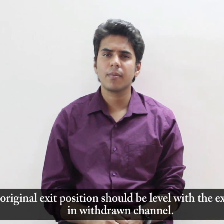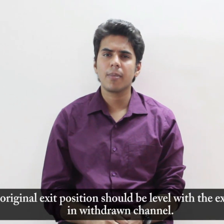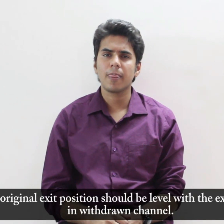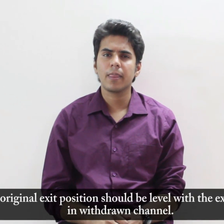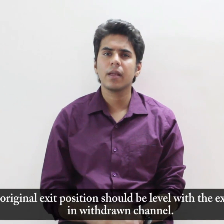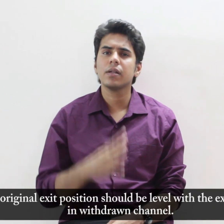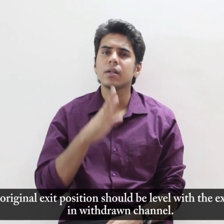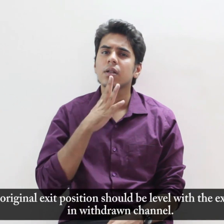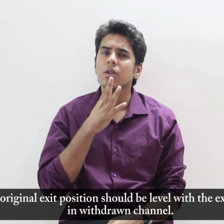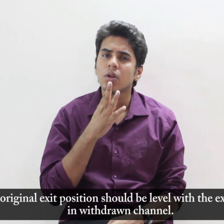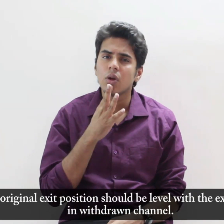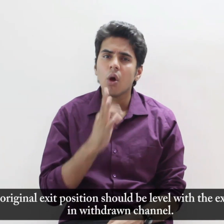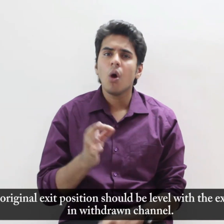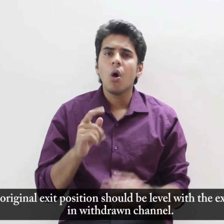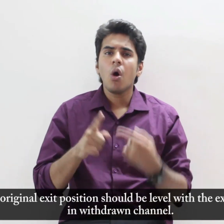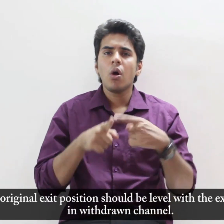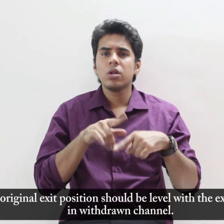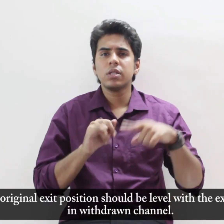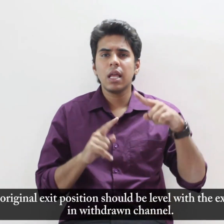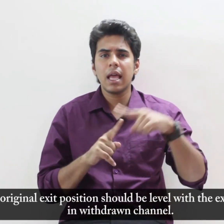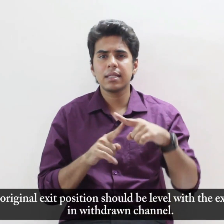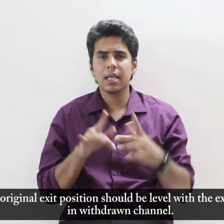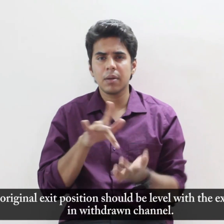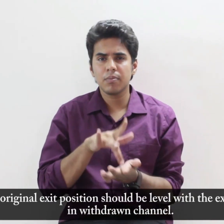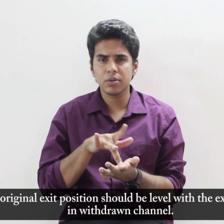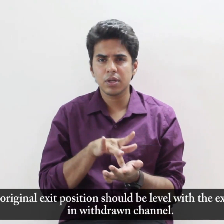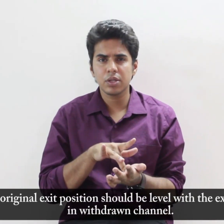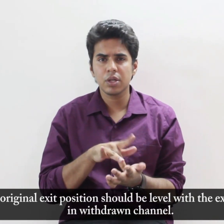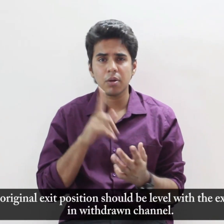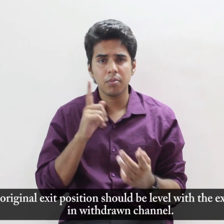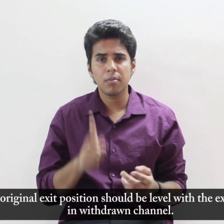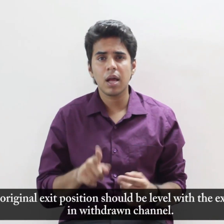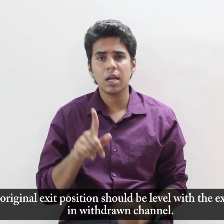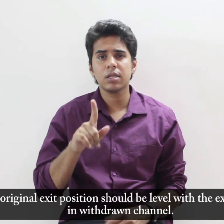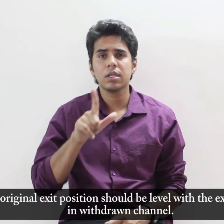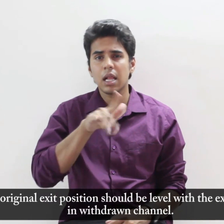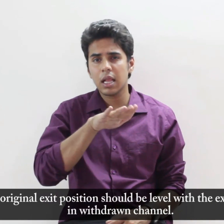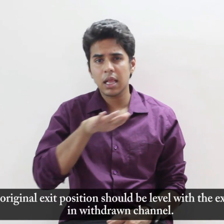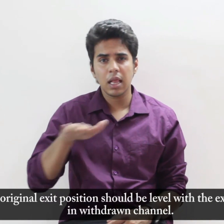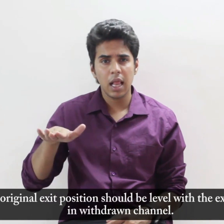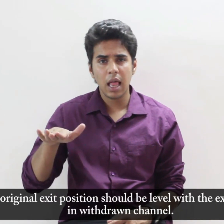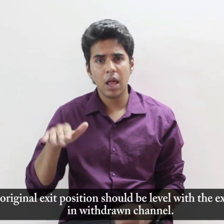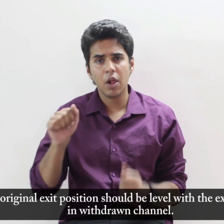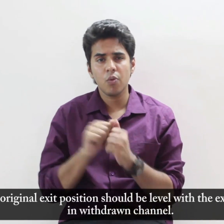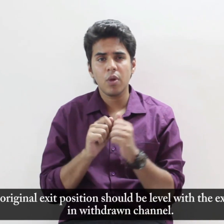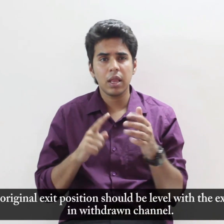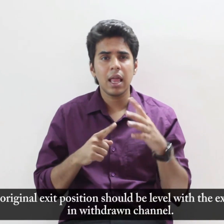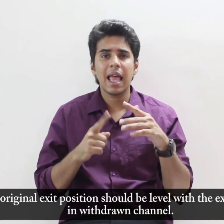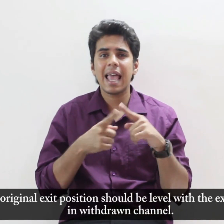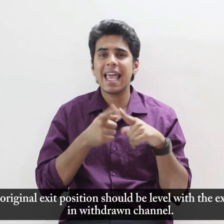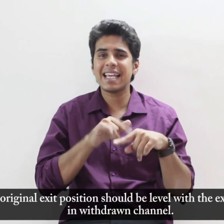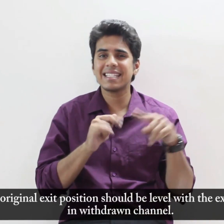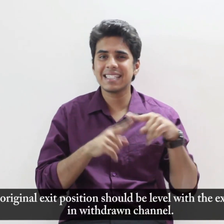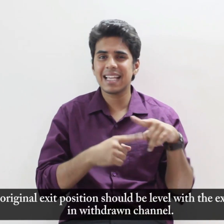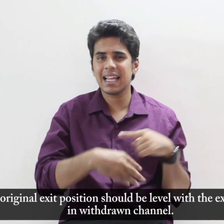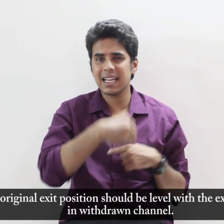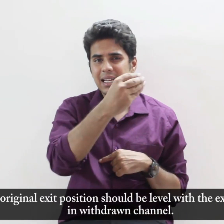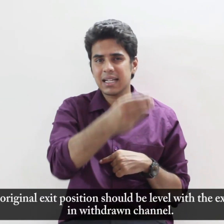Number 3. The original exit position should be level with the exit position in withdrawn channel.